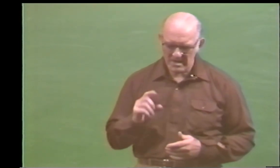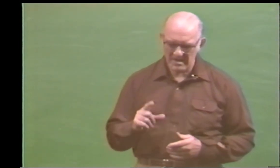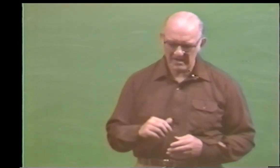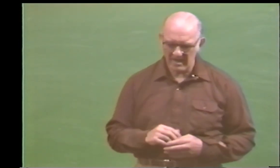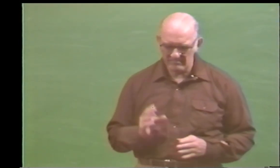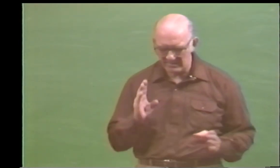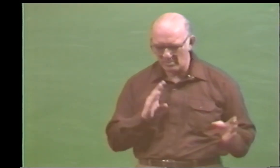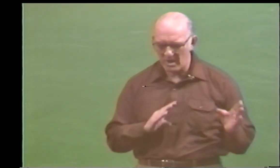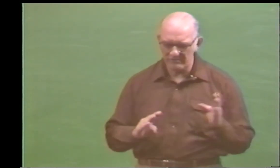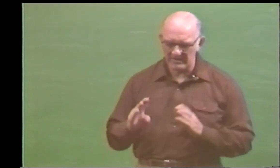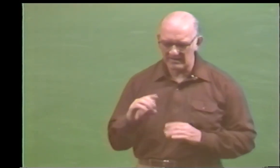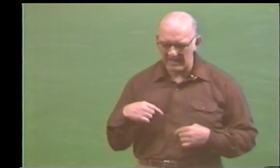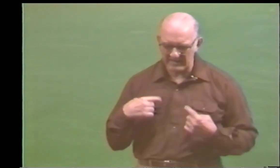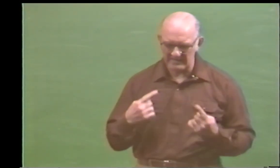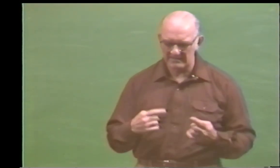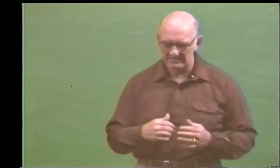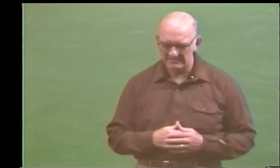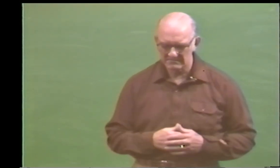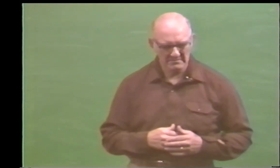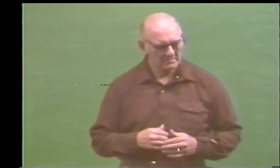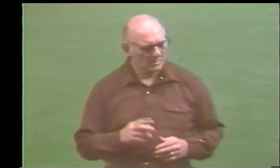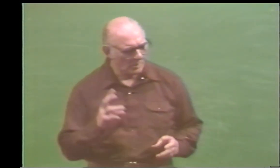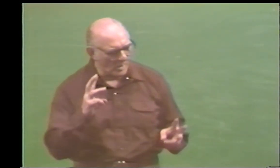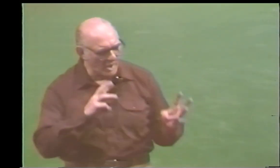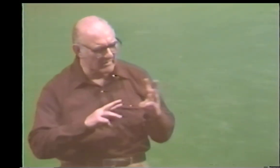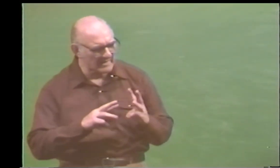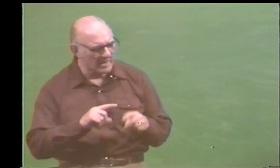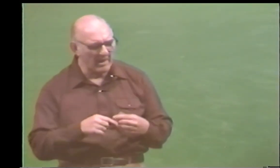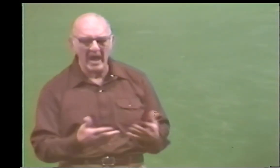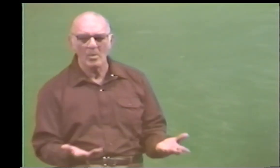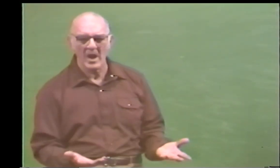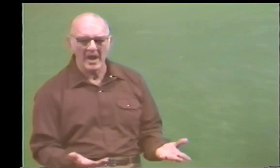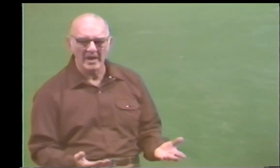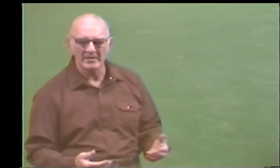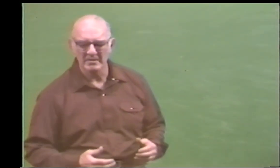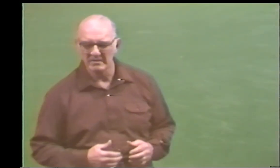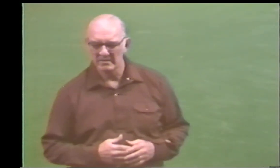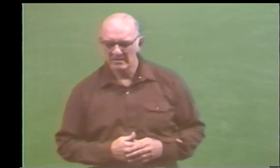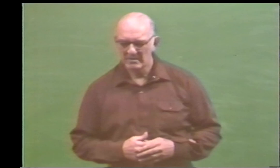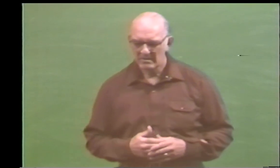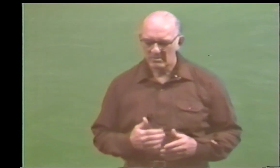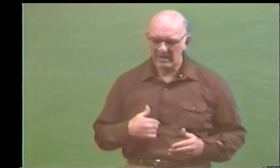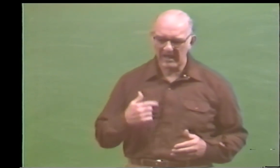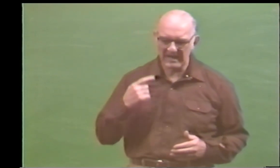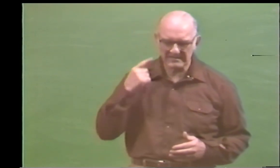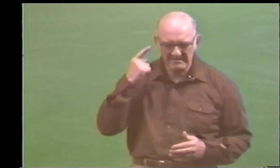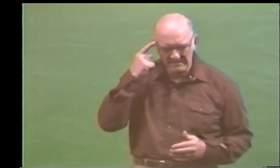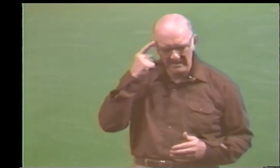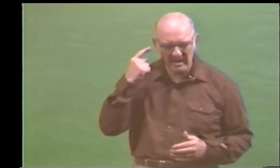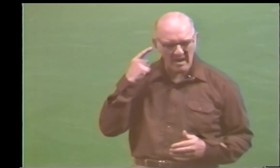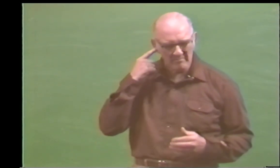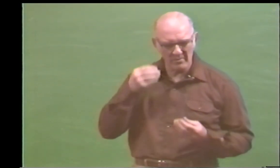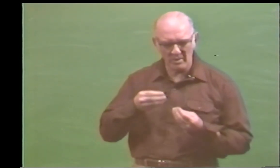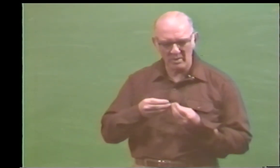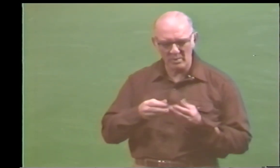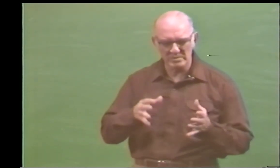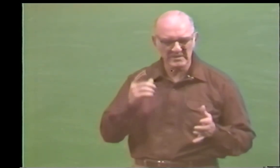"Well, I've been worried lately." "Worried about what?" "Well, I think I'm losing